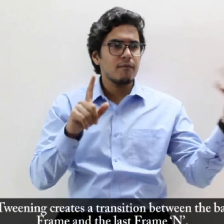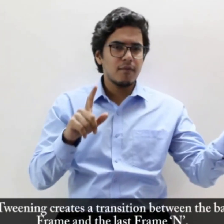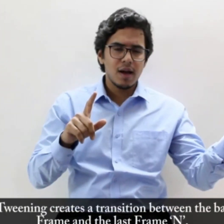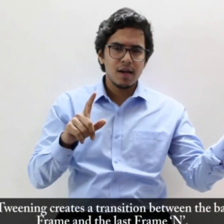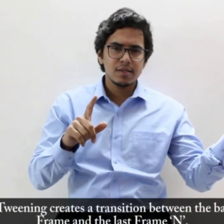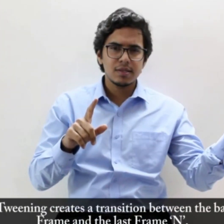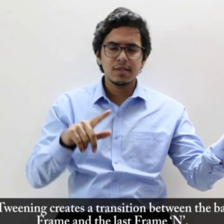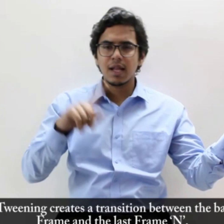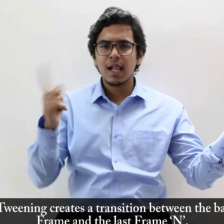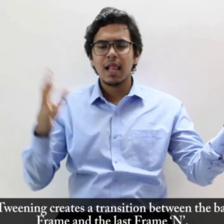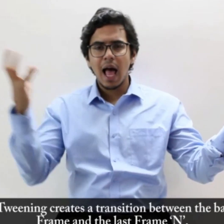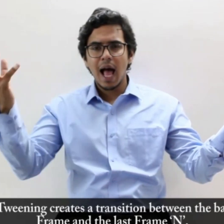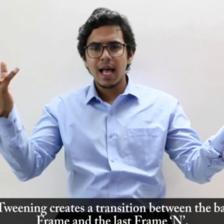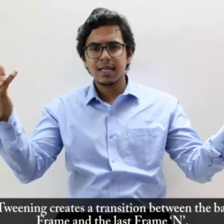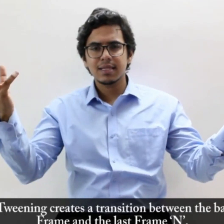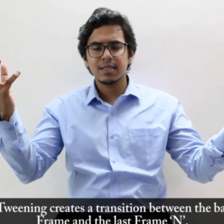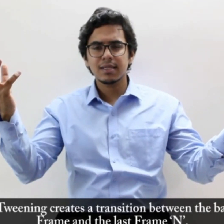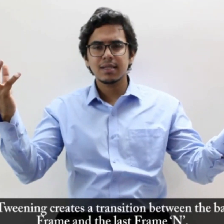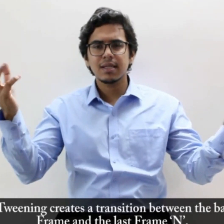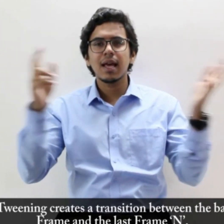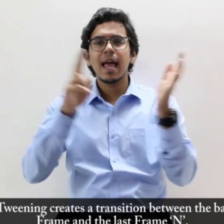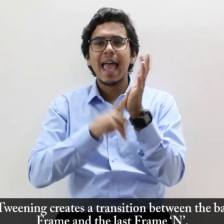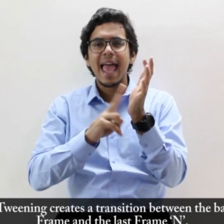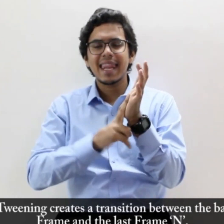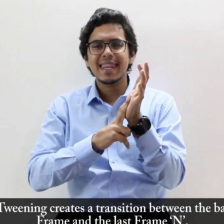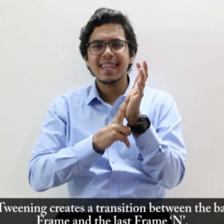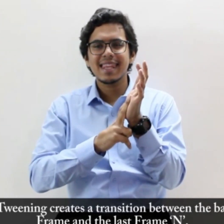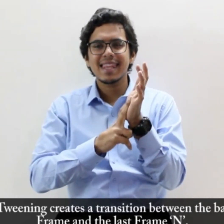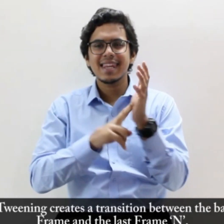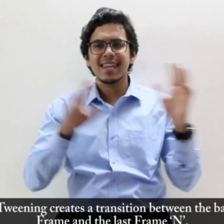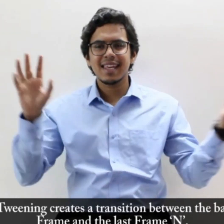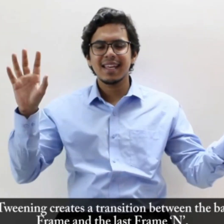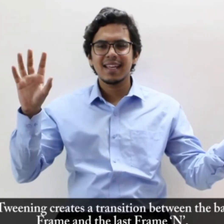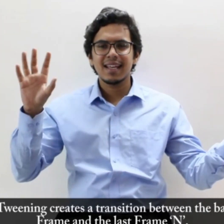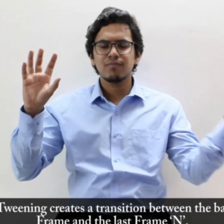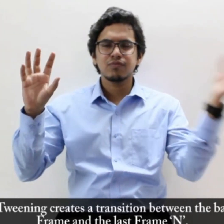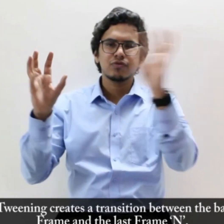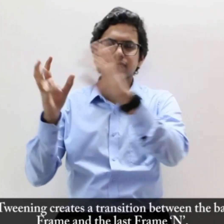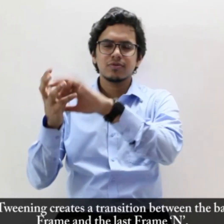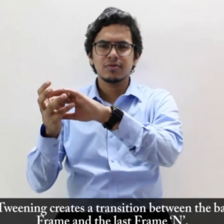at first frame and the last frame N.